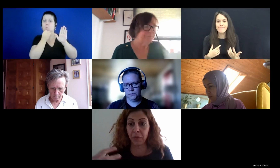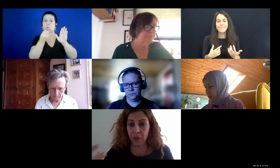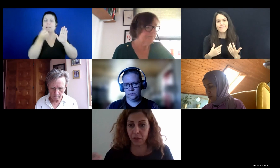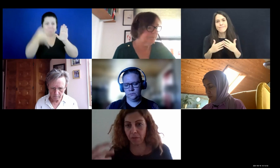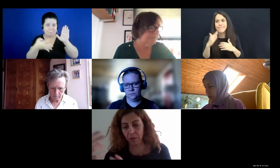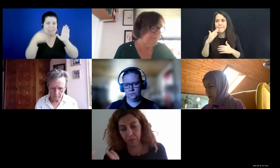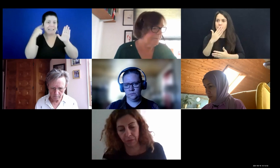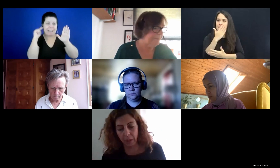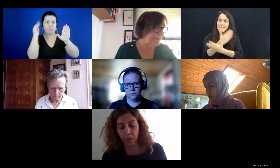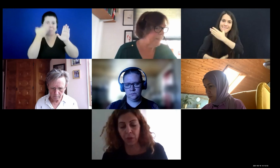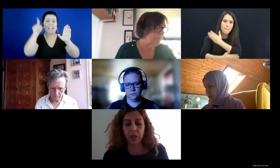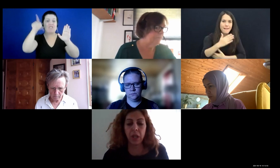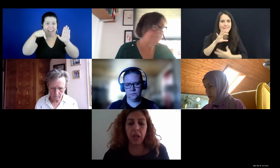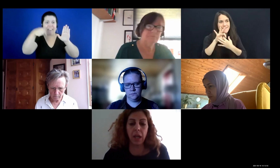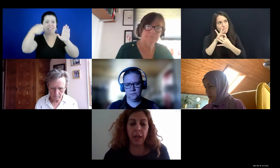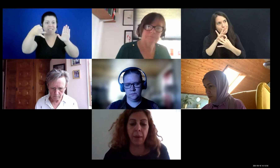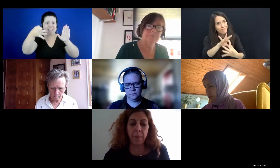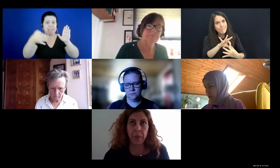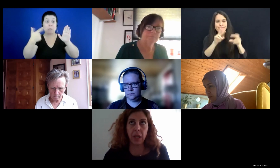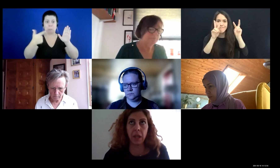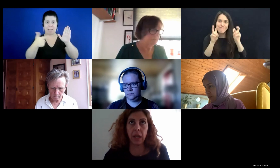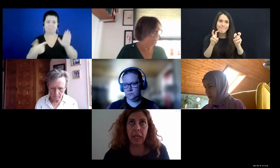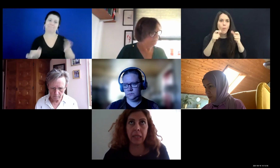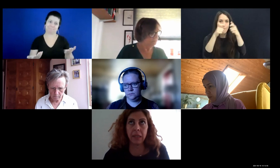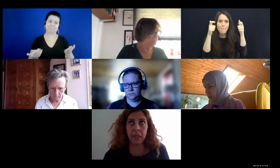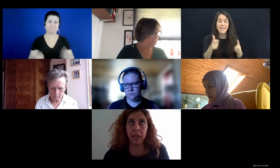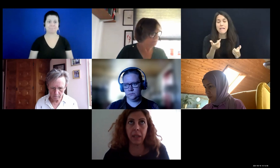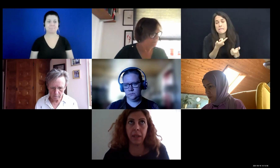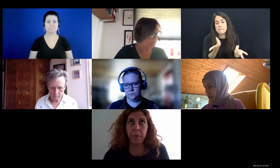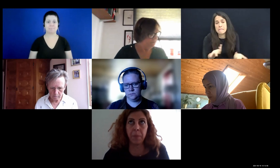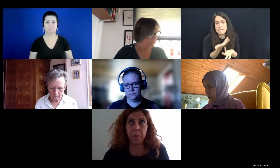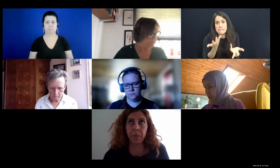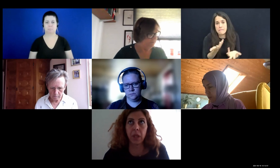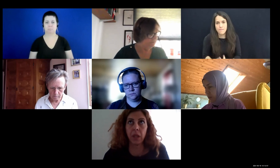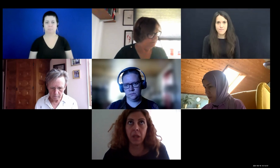disability-related provisions frameworks. And